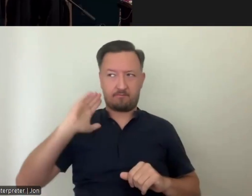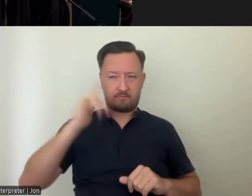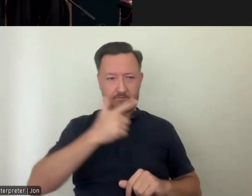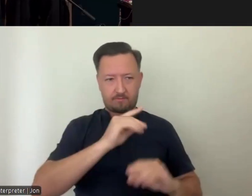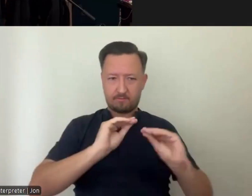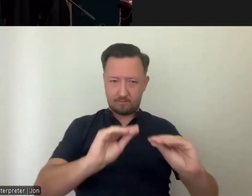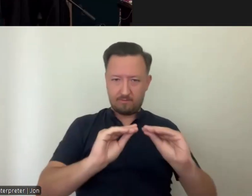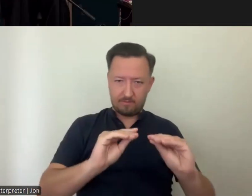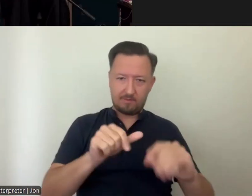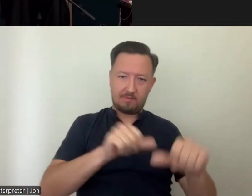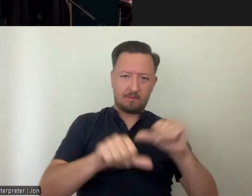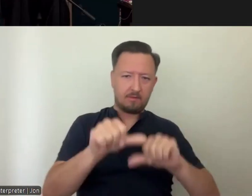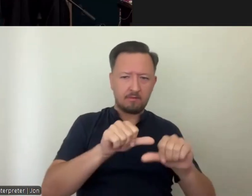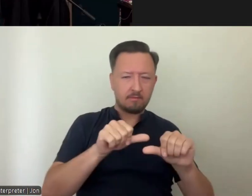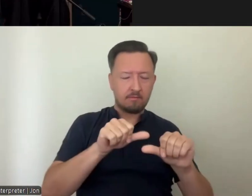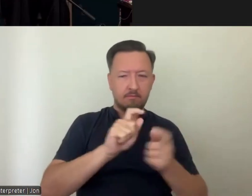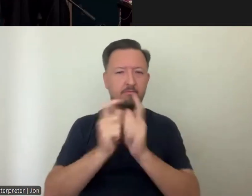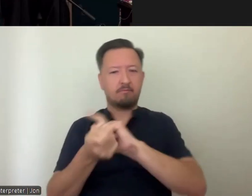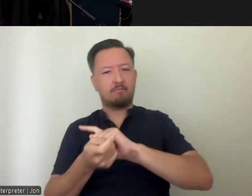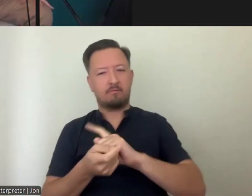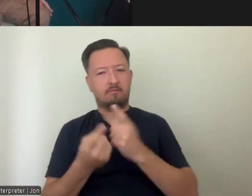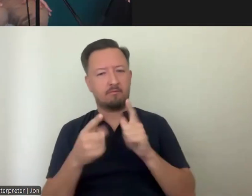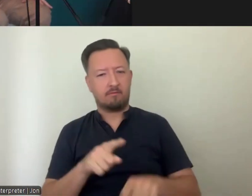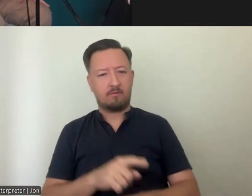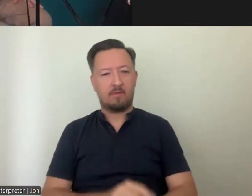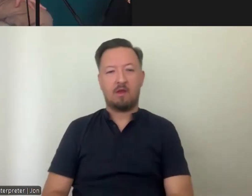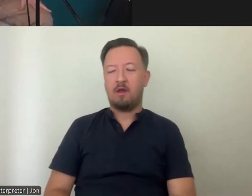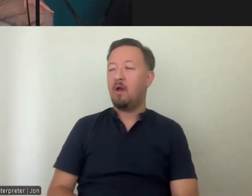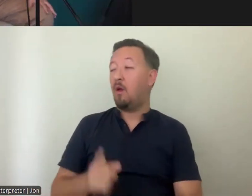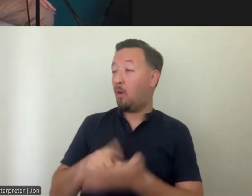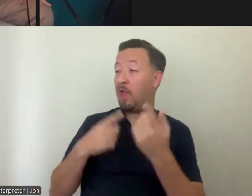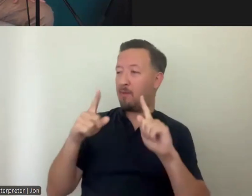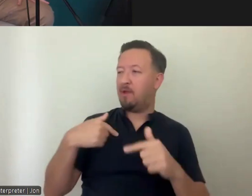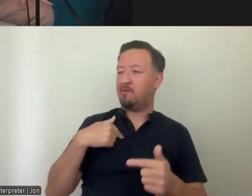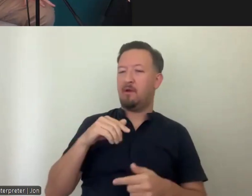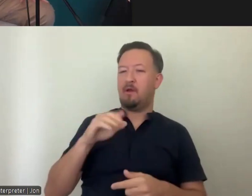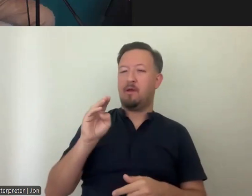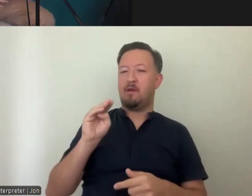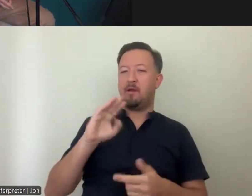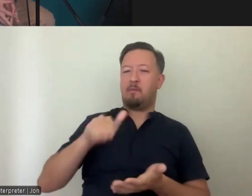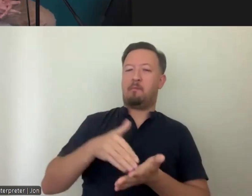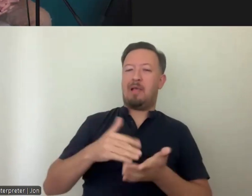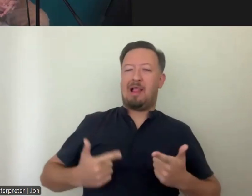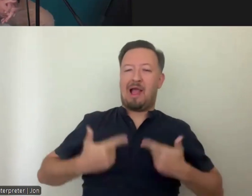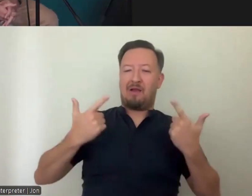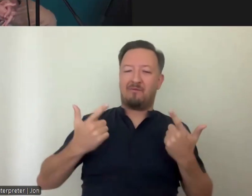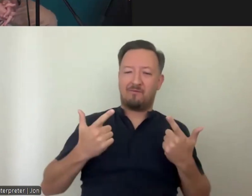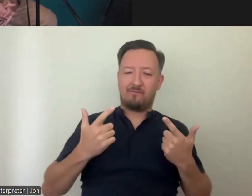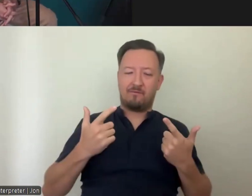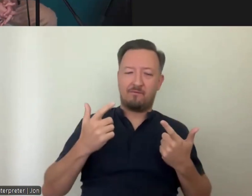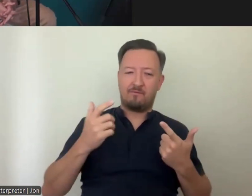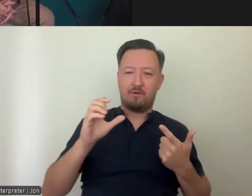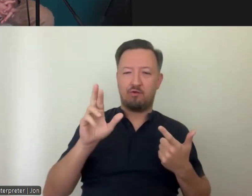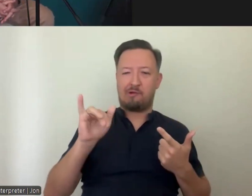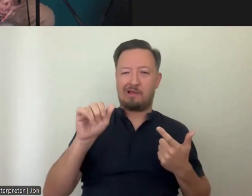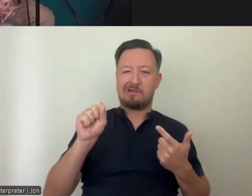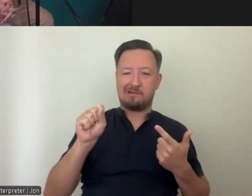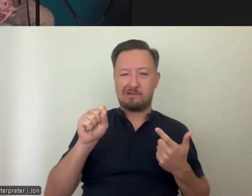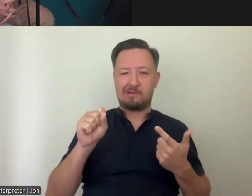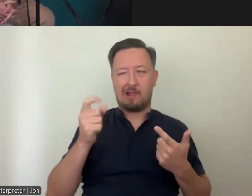then what happened? Well, what happened was a midlife crisis that came a little bit